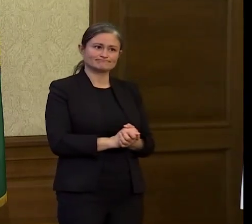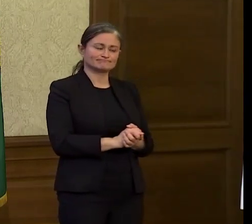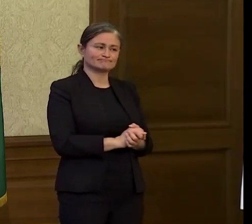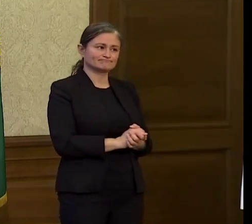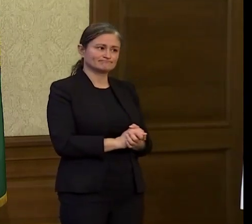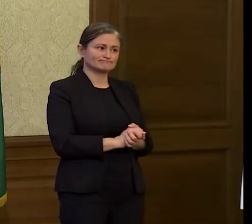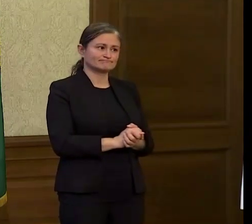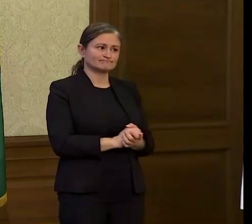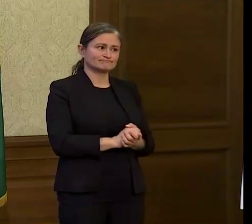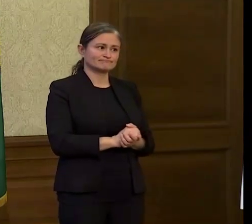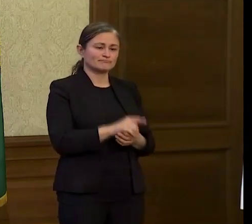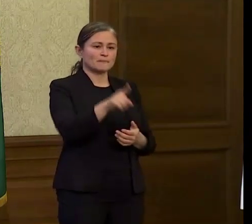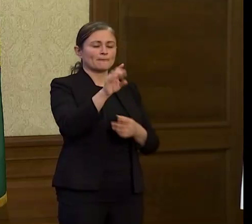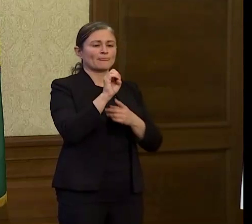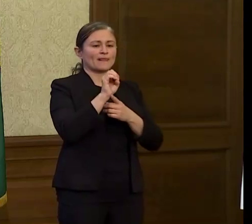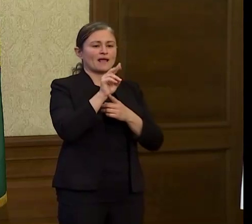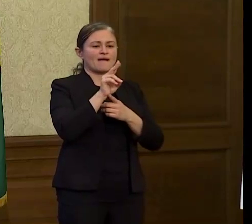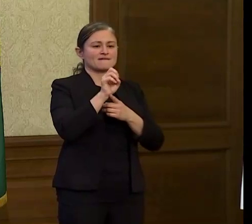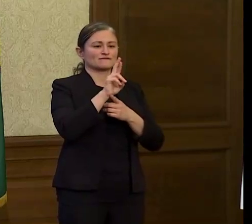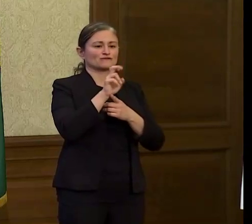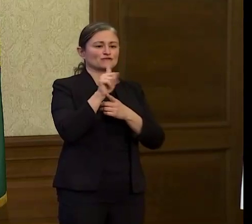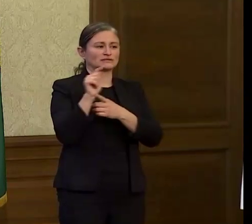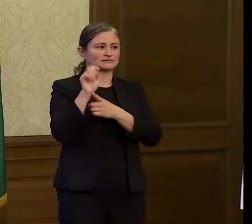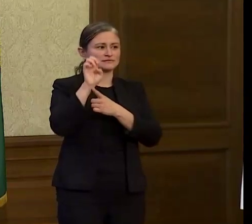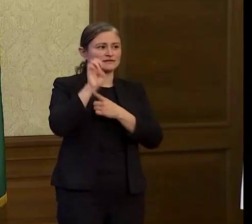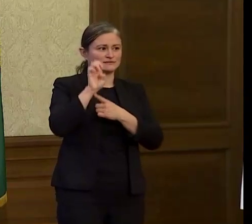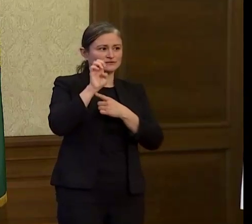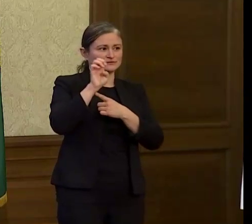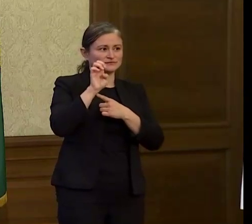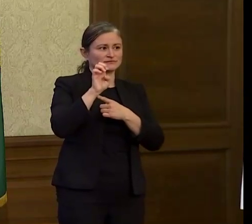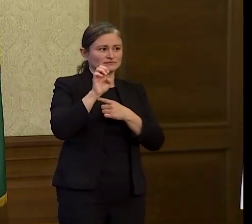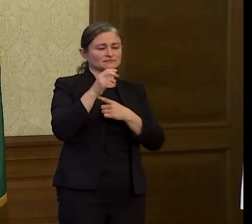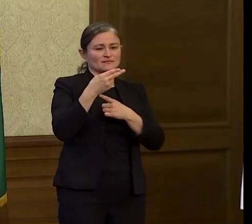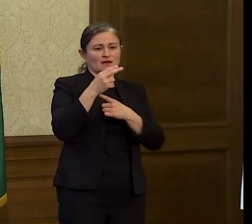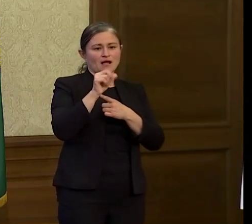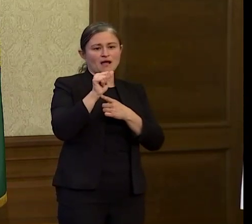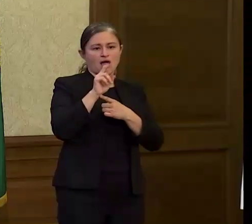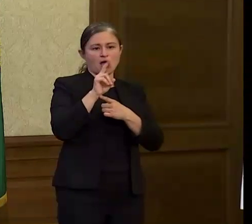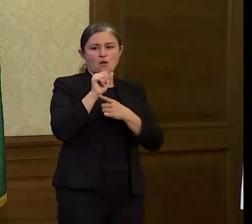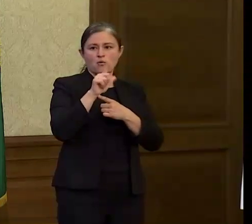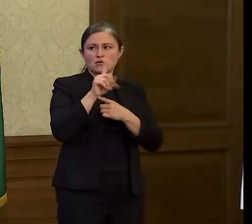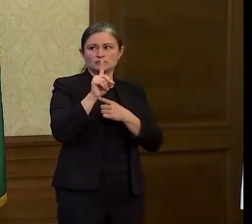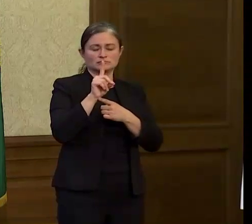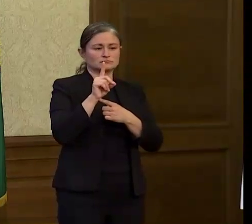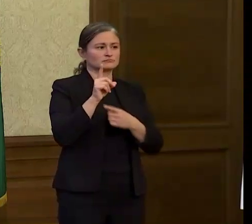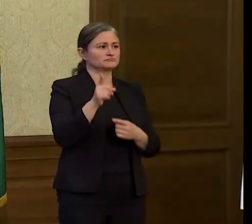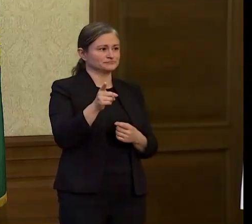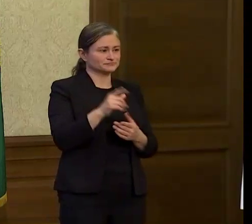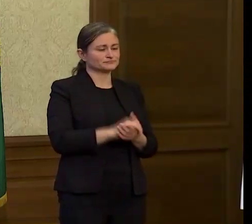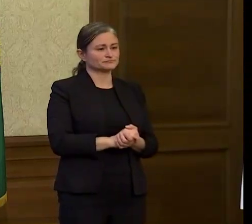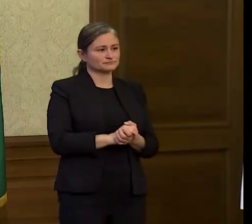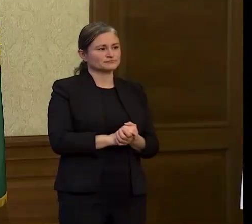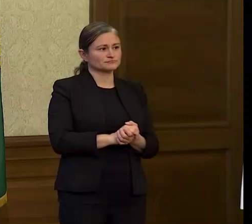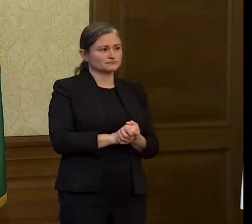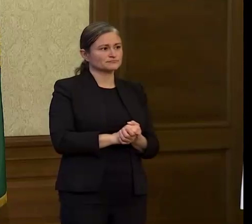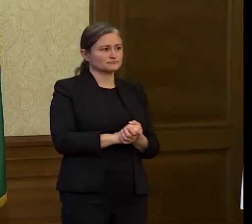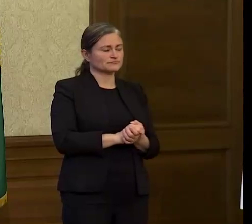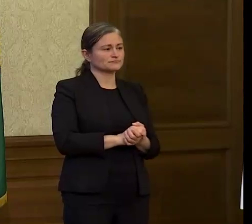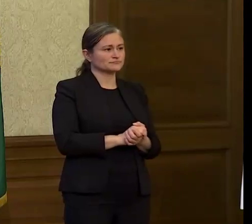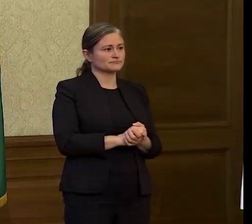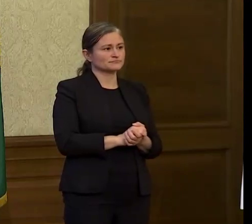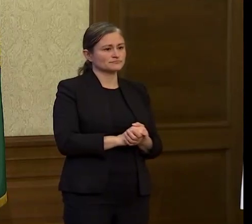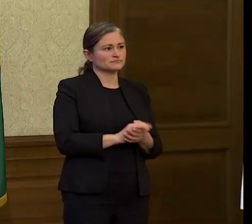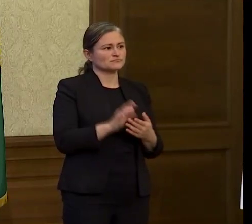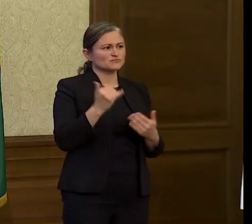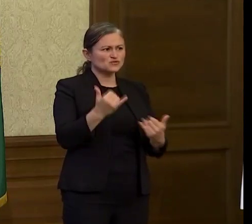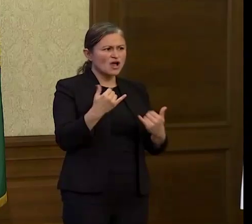Thank you, Governor. A related point, today's unemployment showed the largest spike to be in the construction industry. You were asked